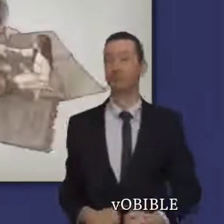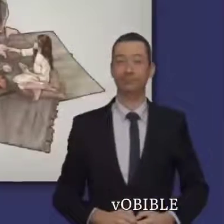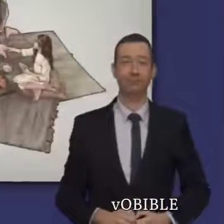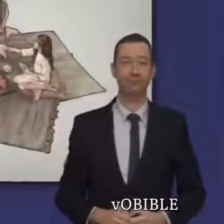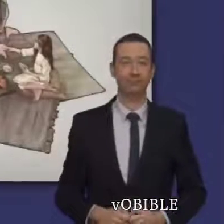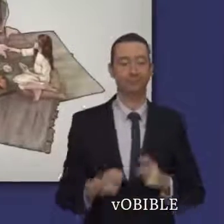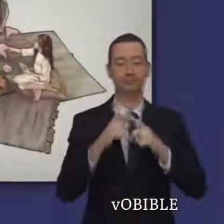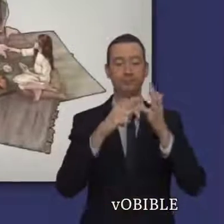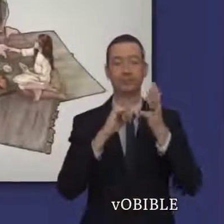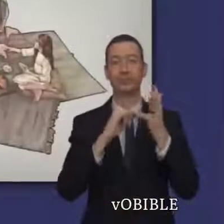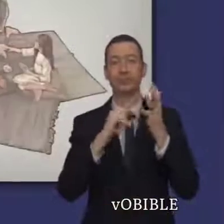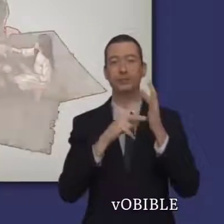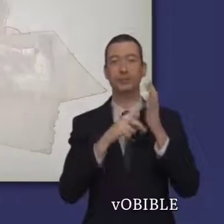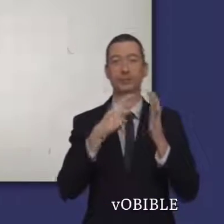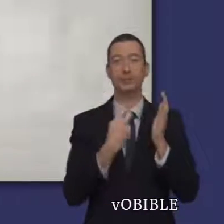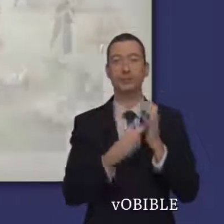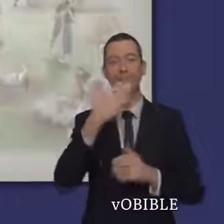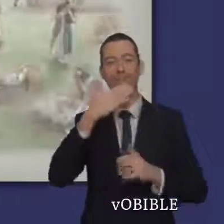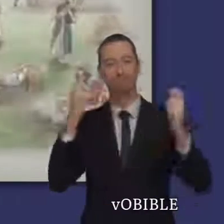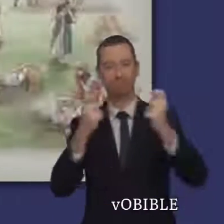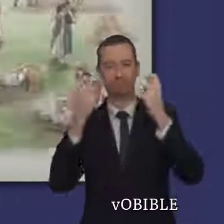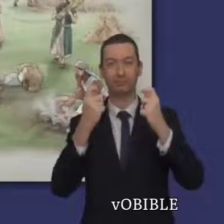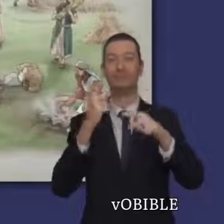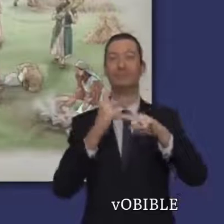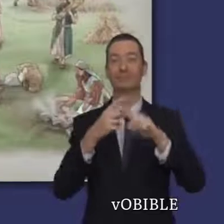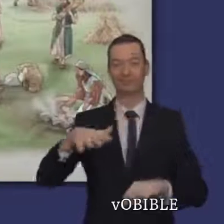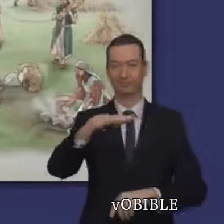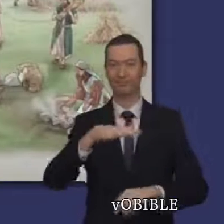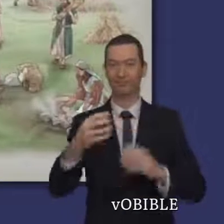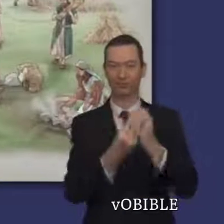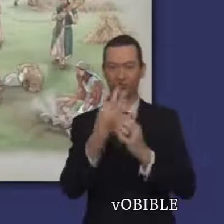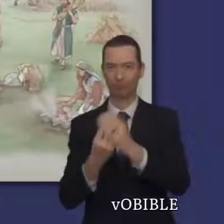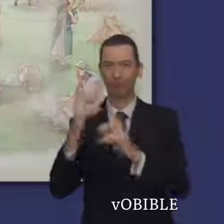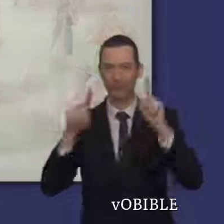The Israelites observe the Passover and begin to eat the produce of the land.